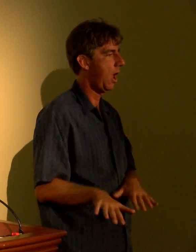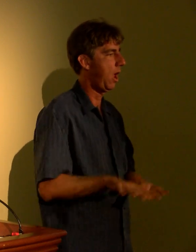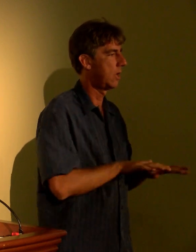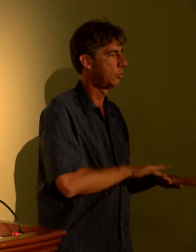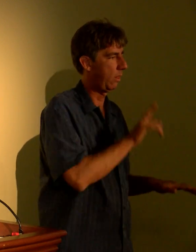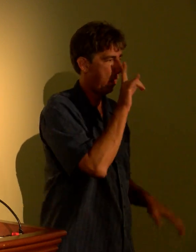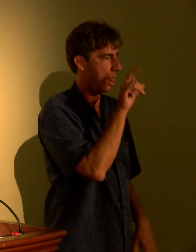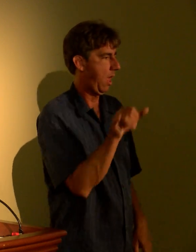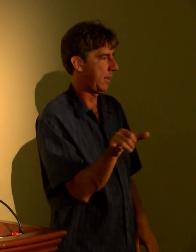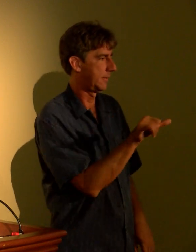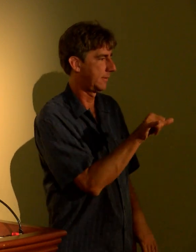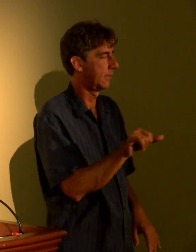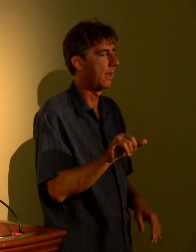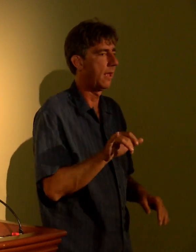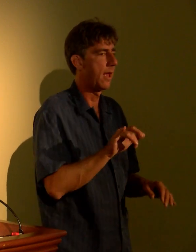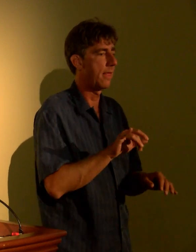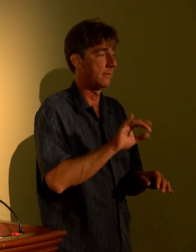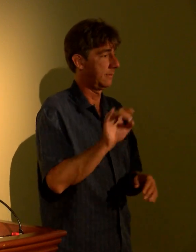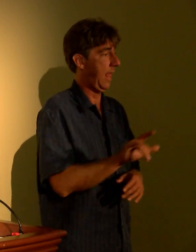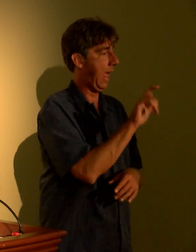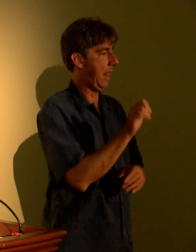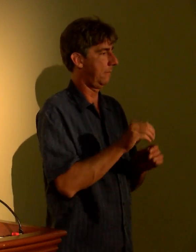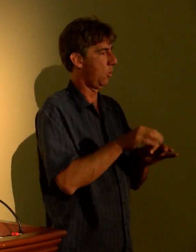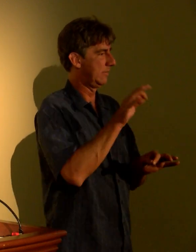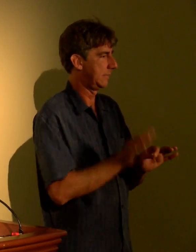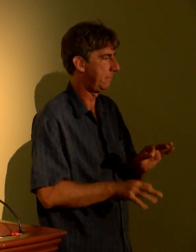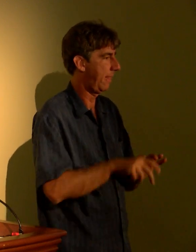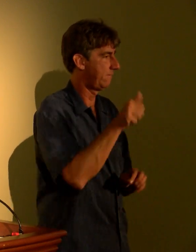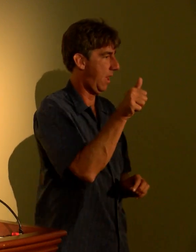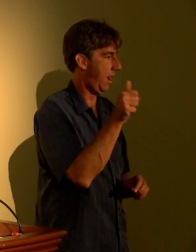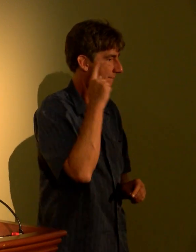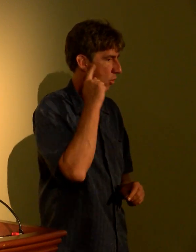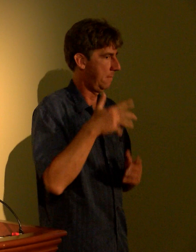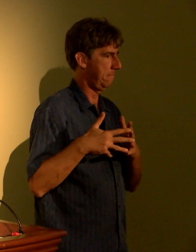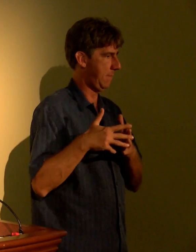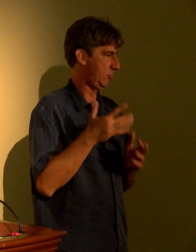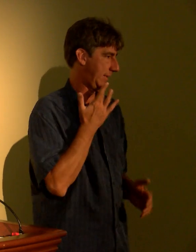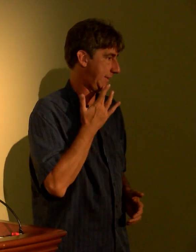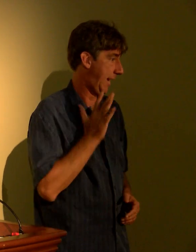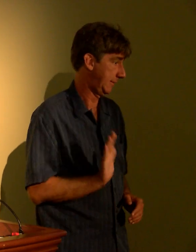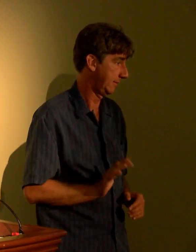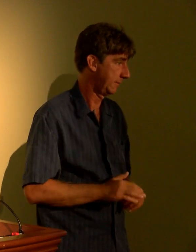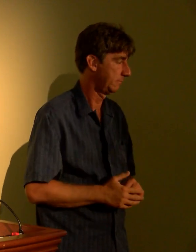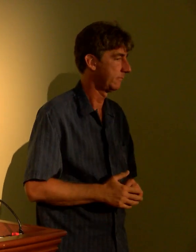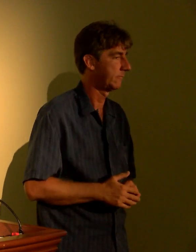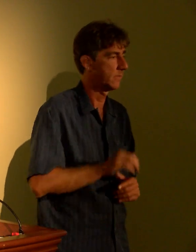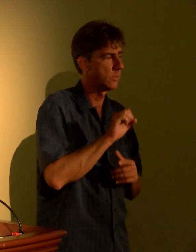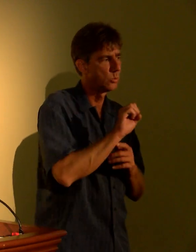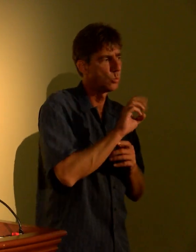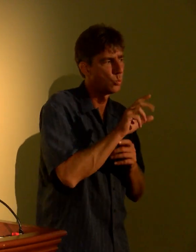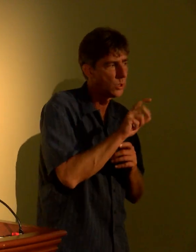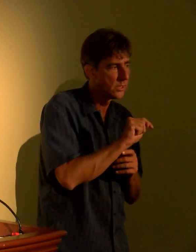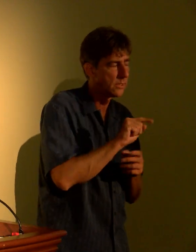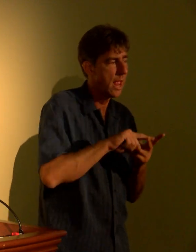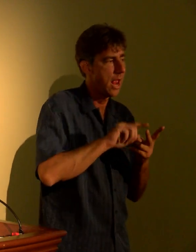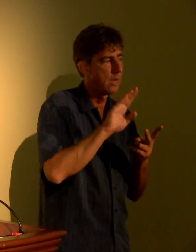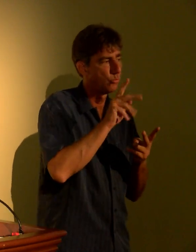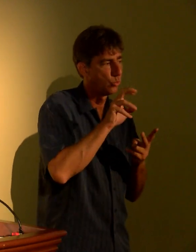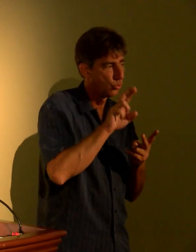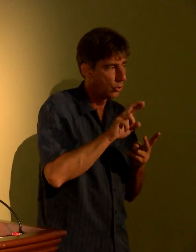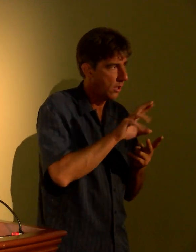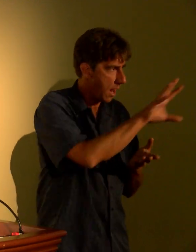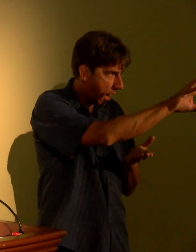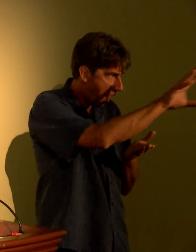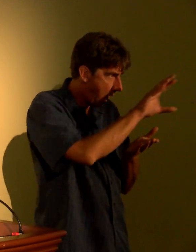style actually quite a bit for American taste. Stewart and Brewster emulated the style but simplified